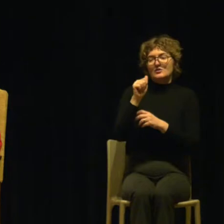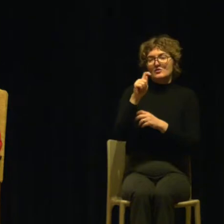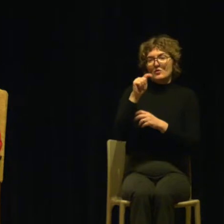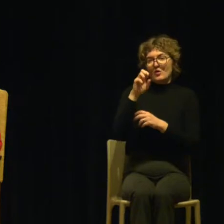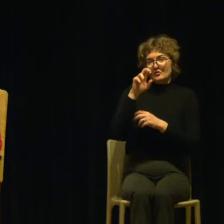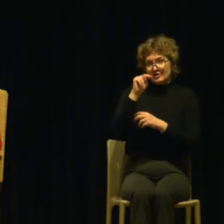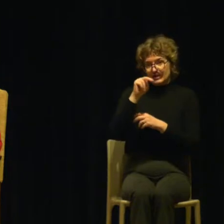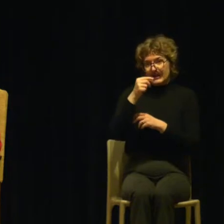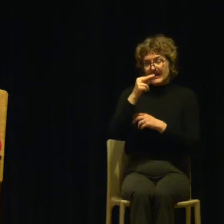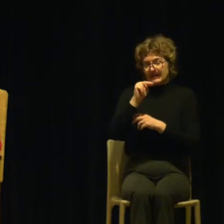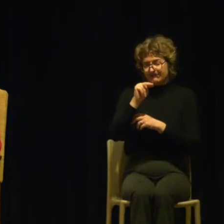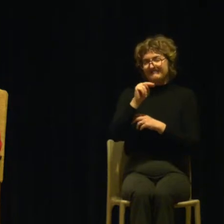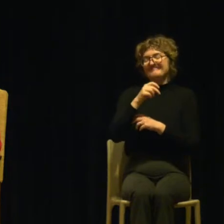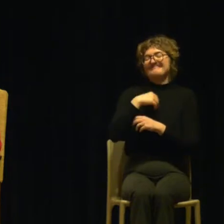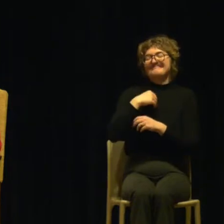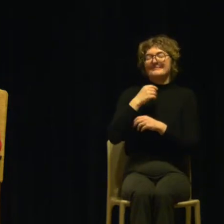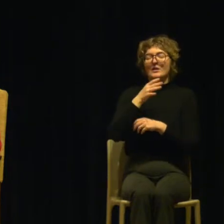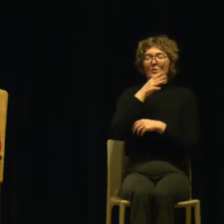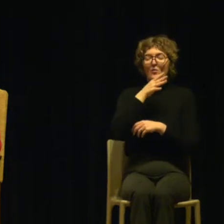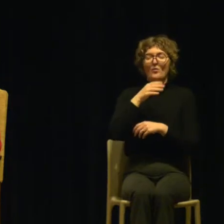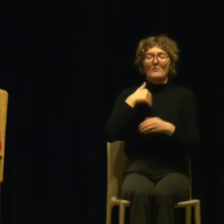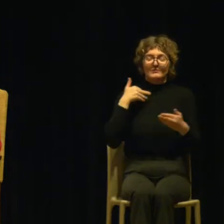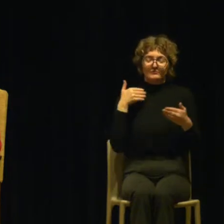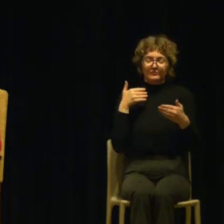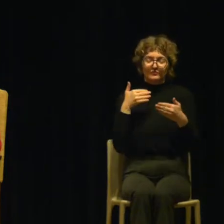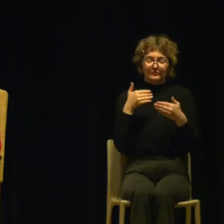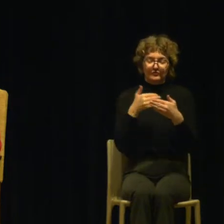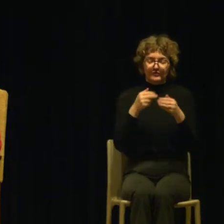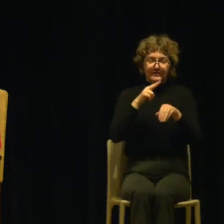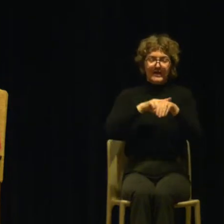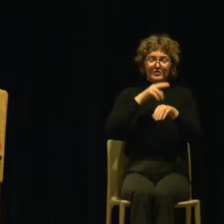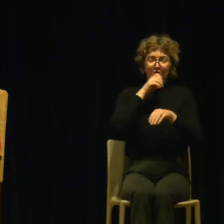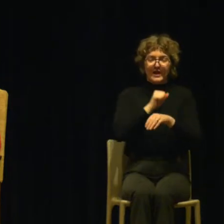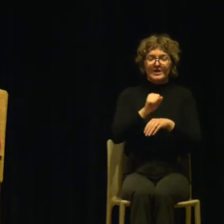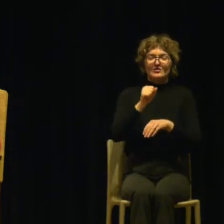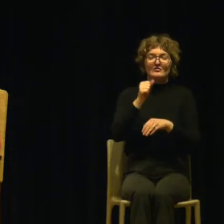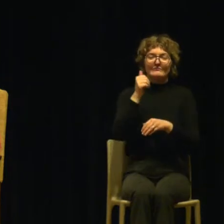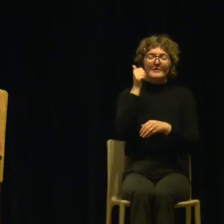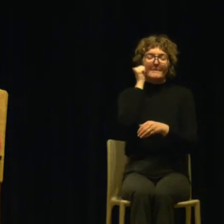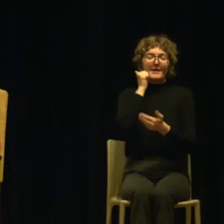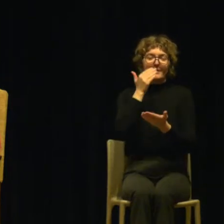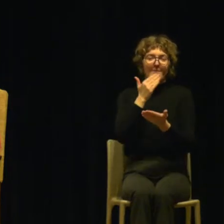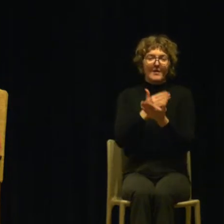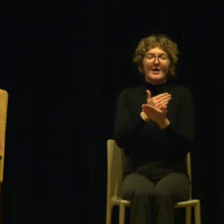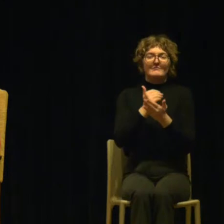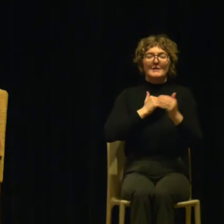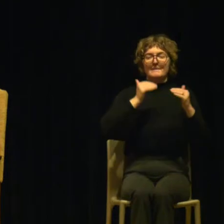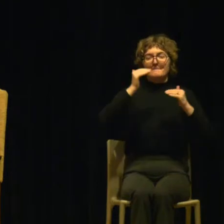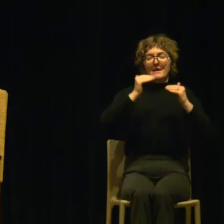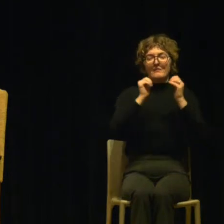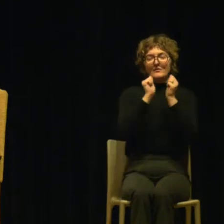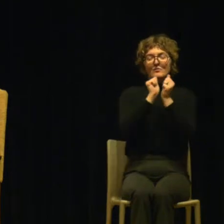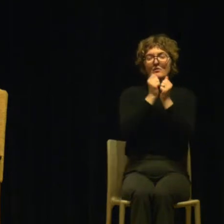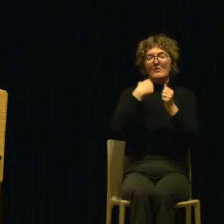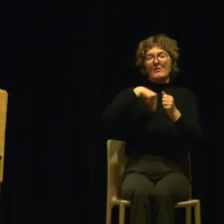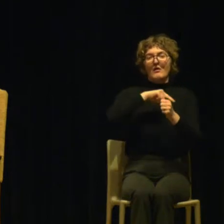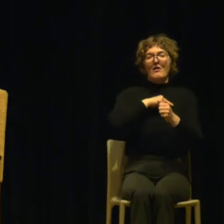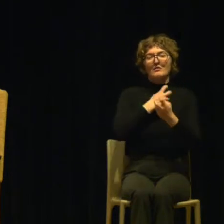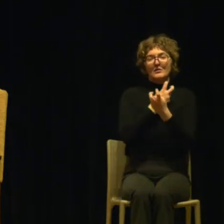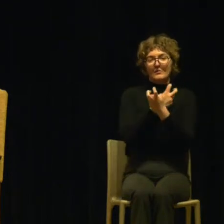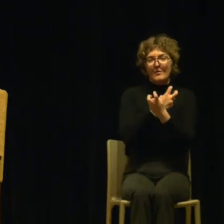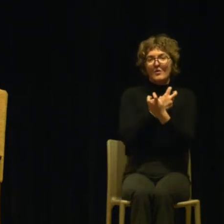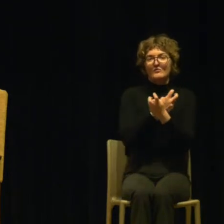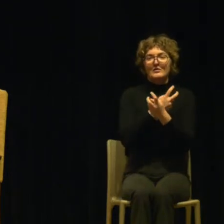who reach the natural age of menopause, normally we sort of stay in balance with our bones. Our bones are constantly